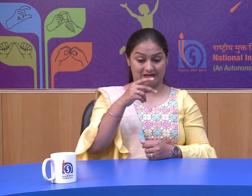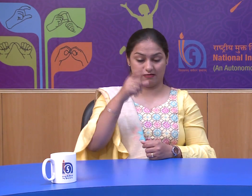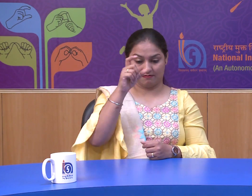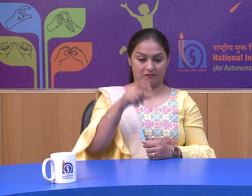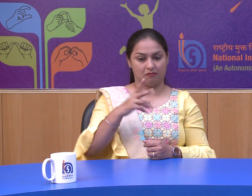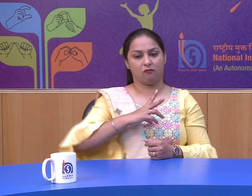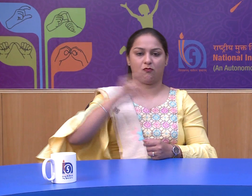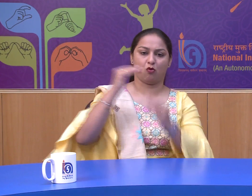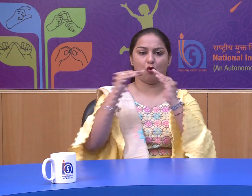home.